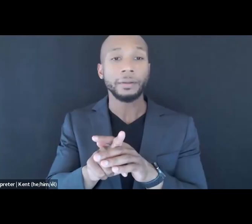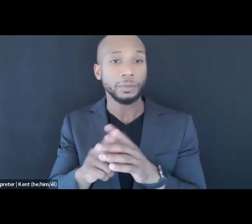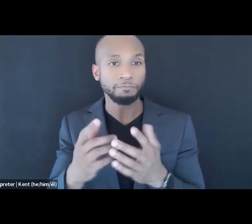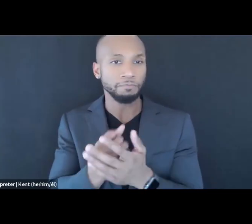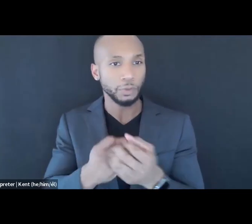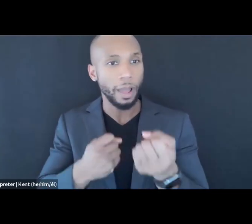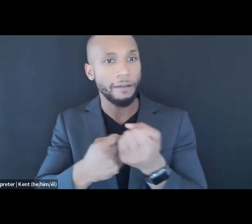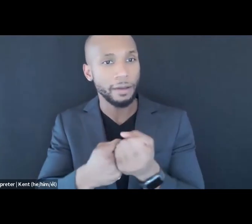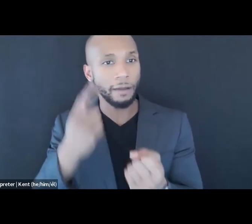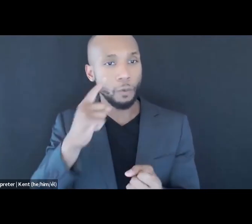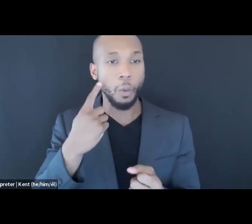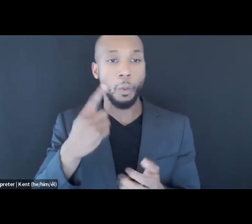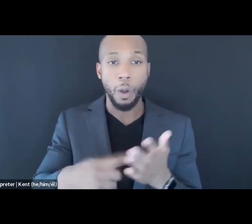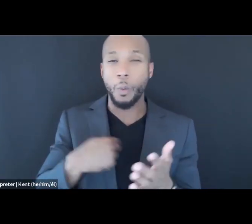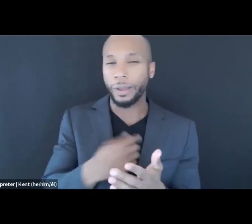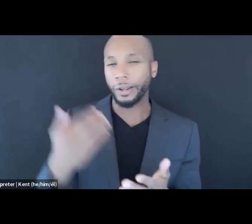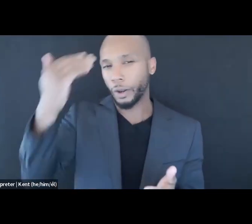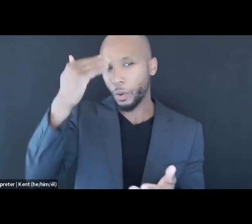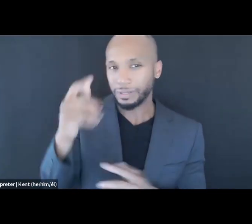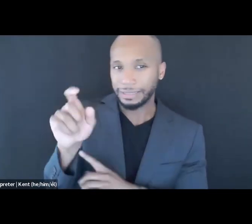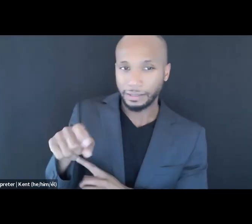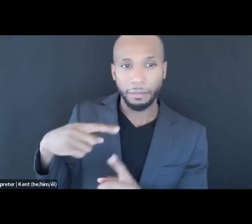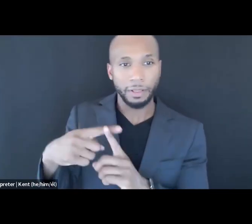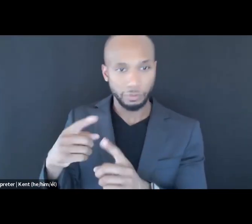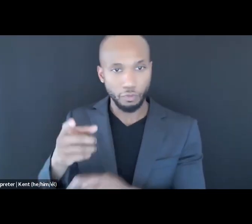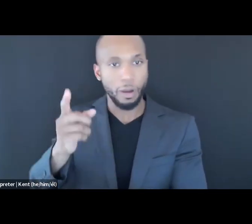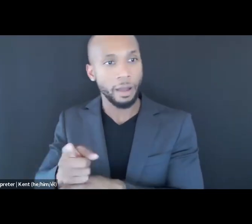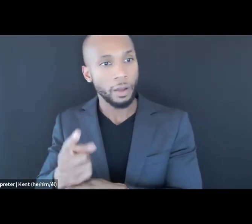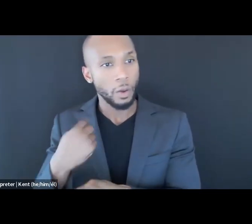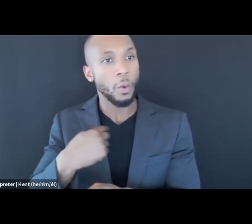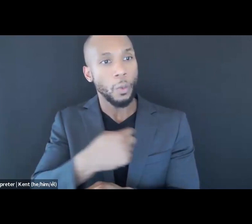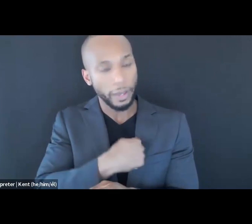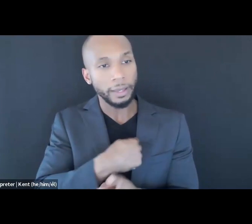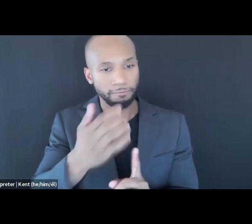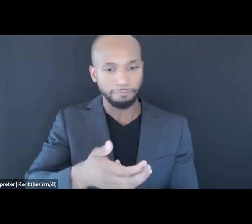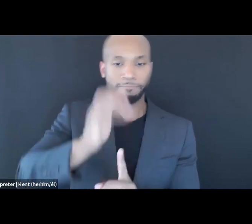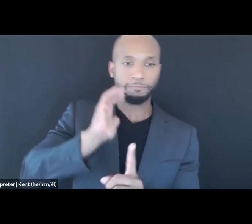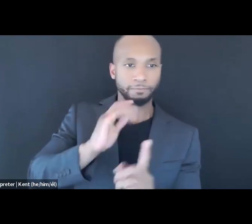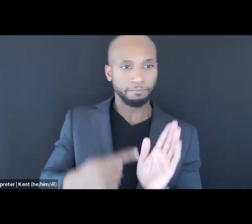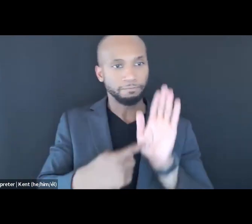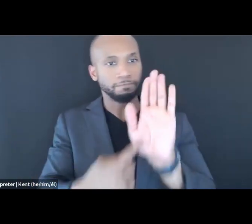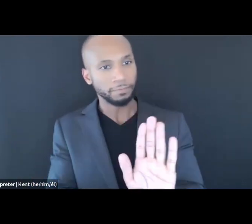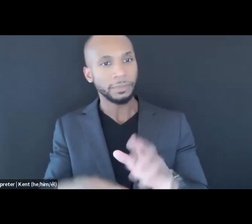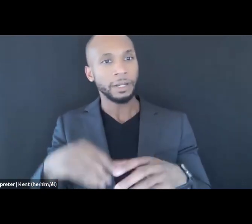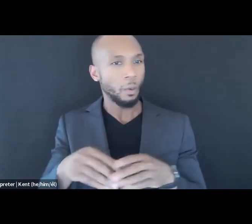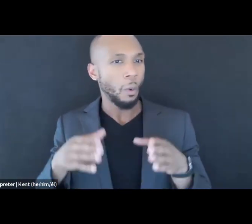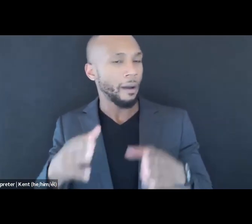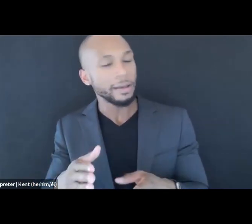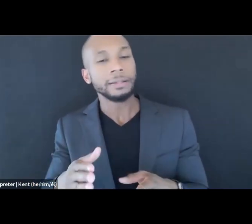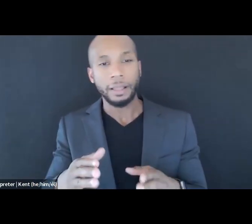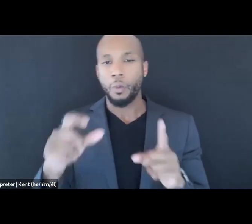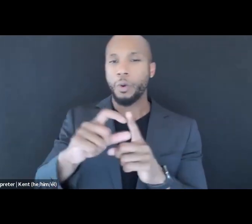advocate for what we know to be necessary and right, we reveal, in ways I believe words can